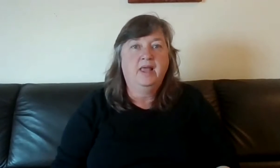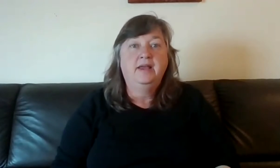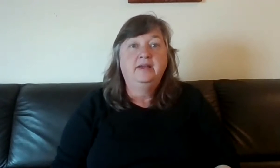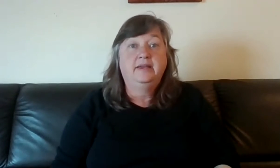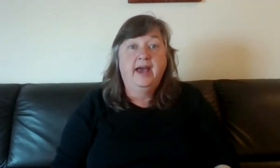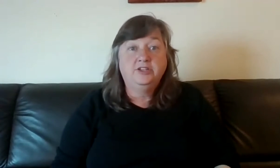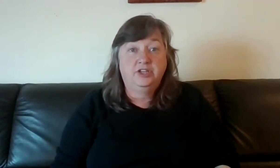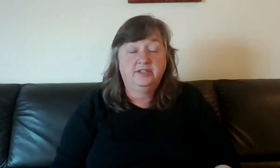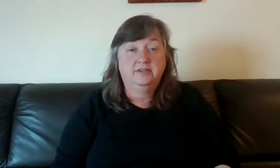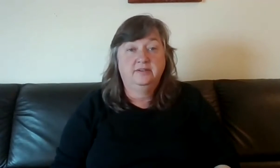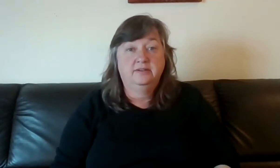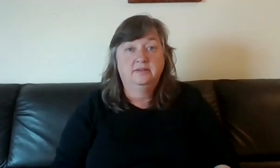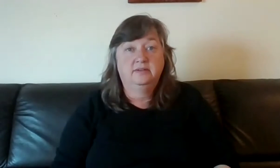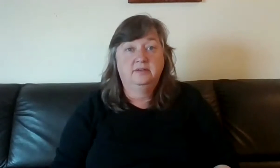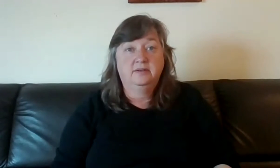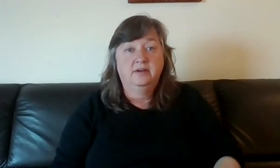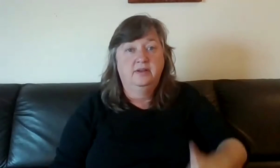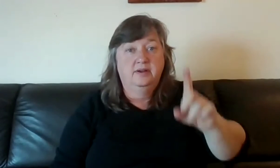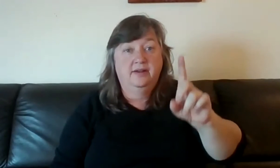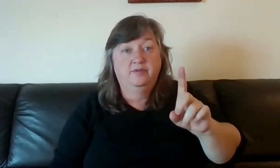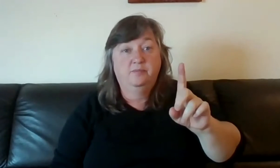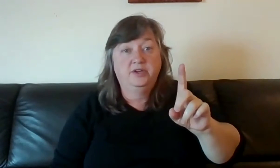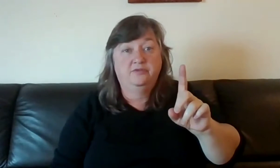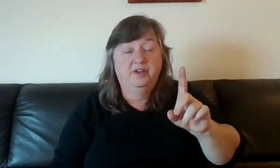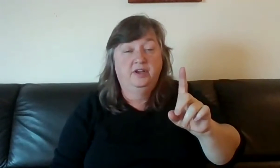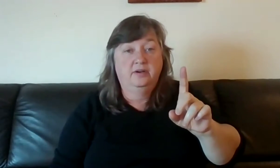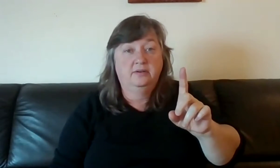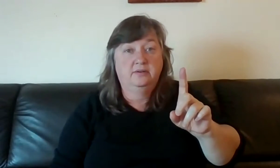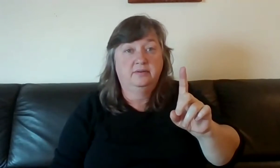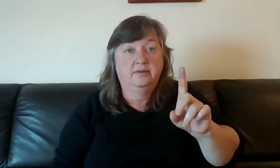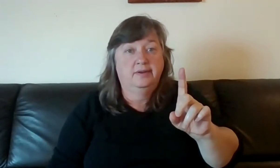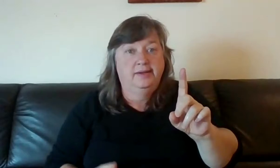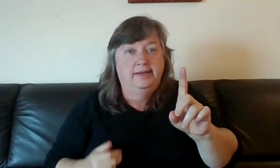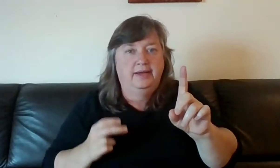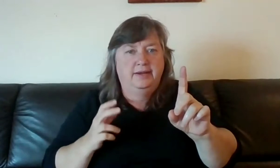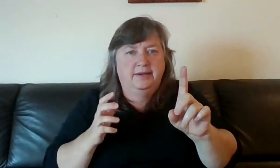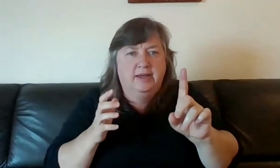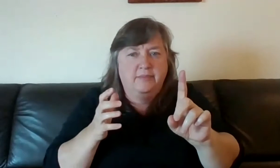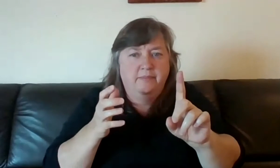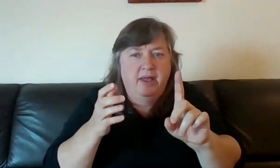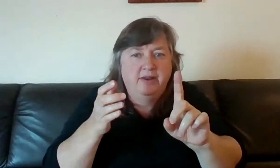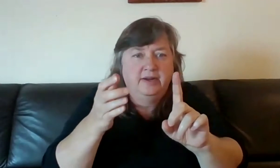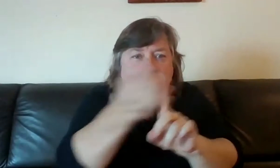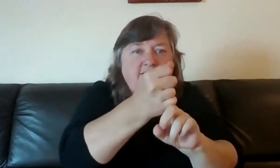Catch it. You have your pointer finger And you're going to come up and you're going to catch it.